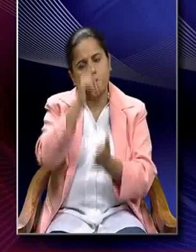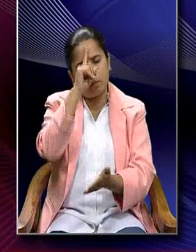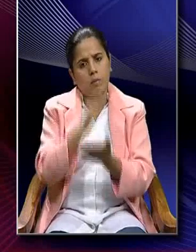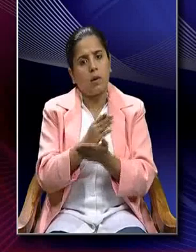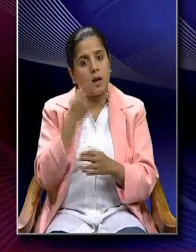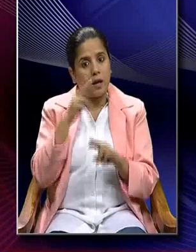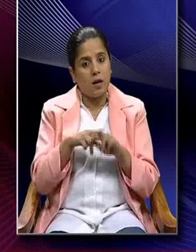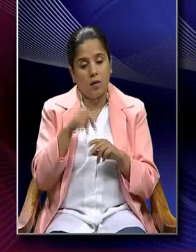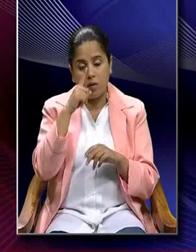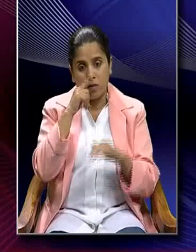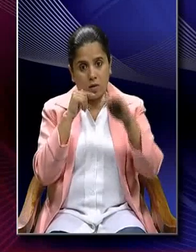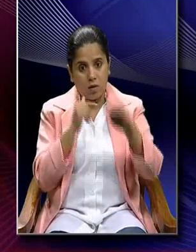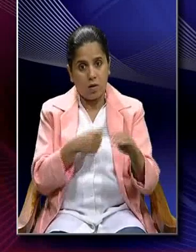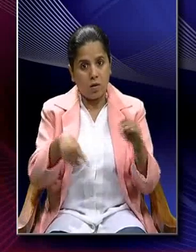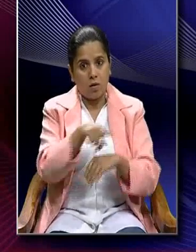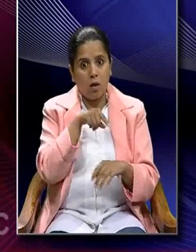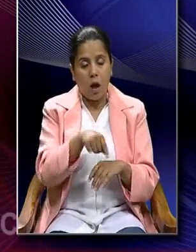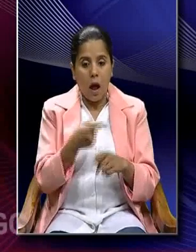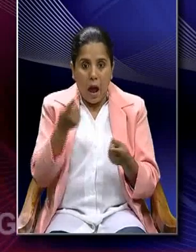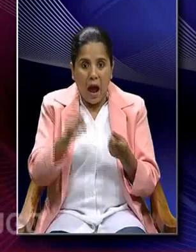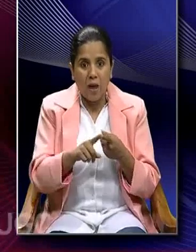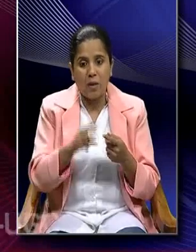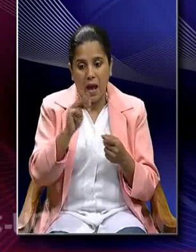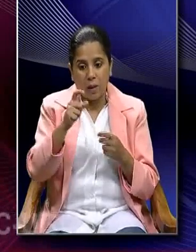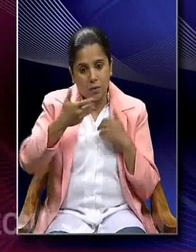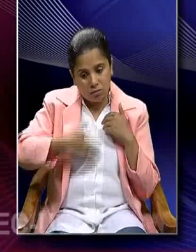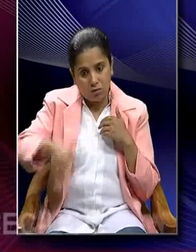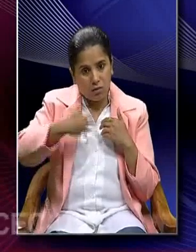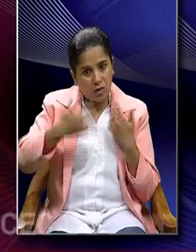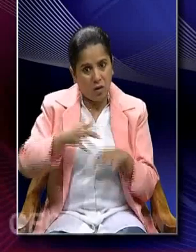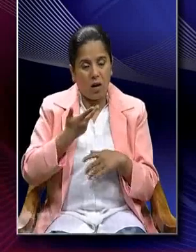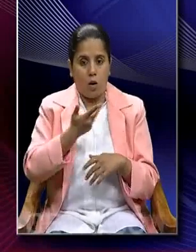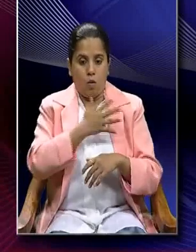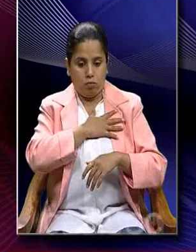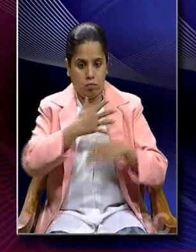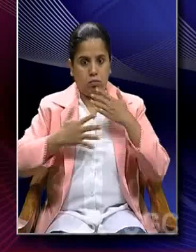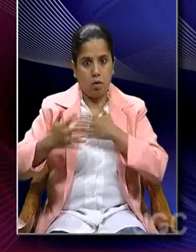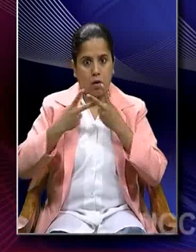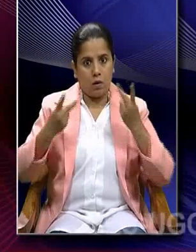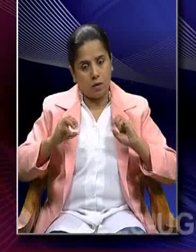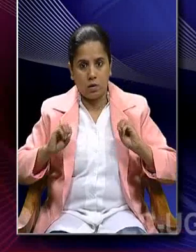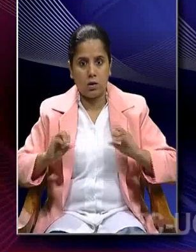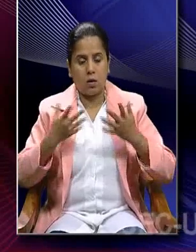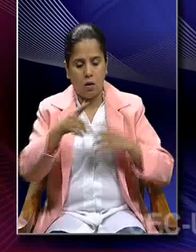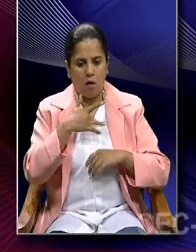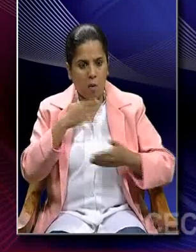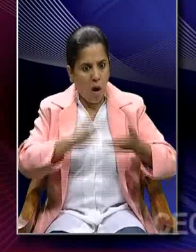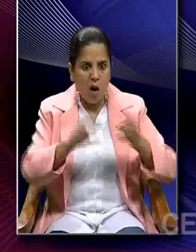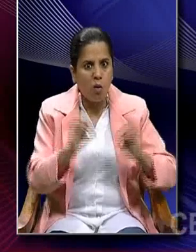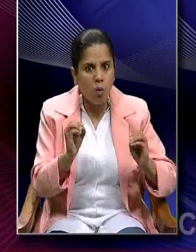that if the girl reached puberty or menstruated and was still not married, that